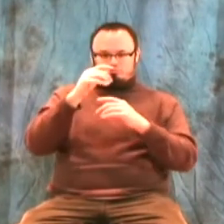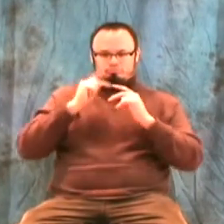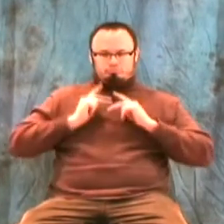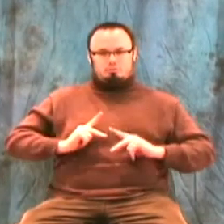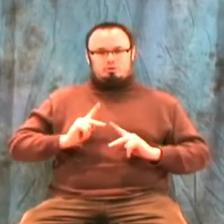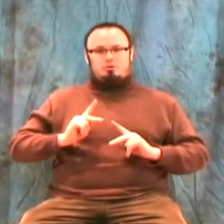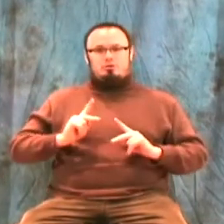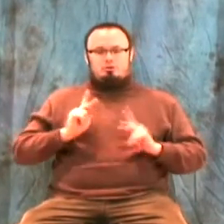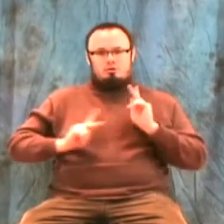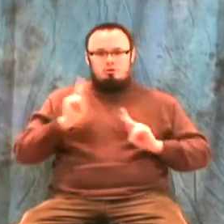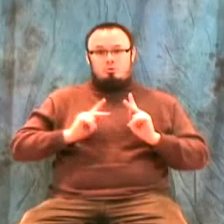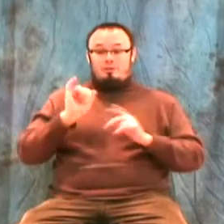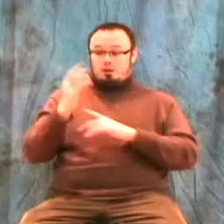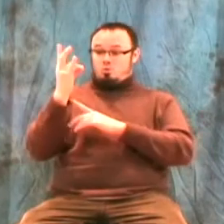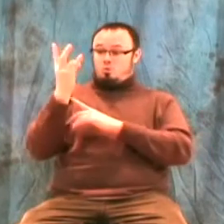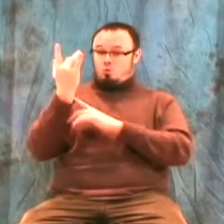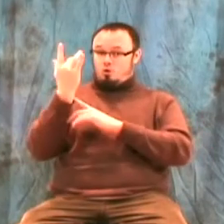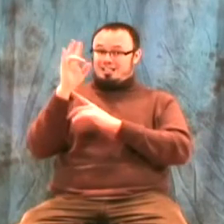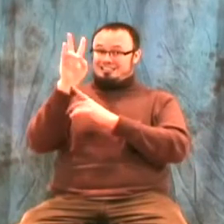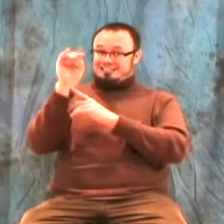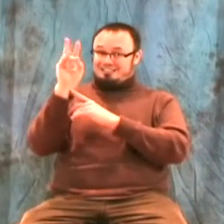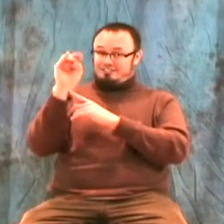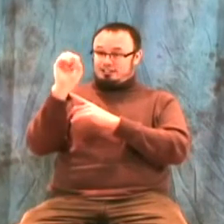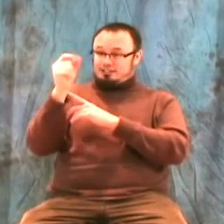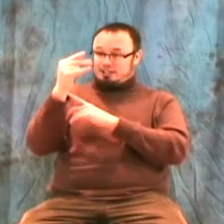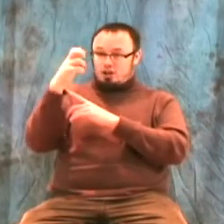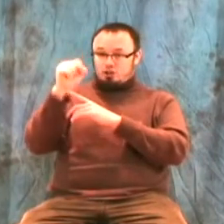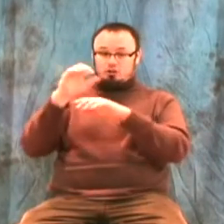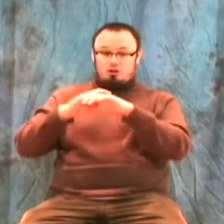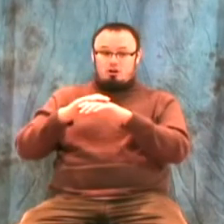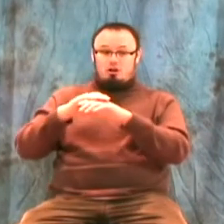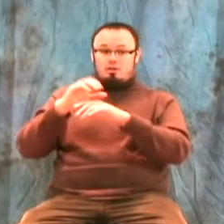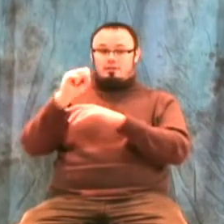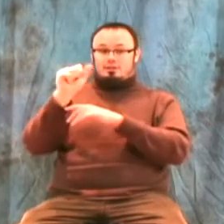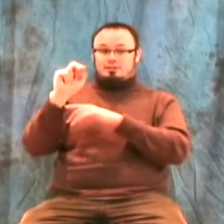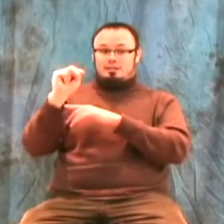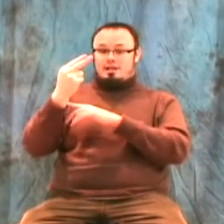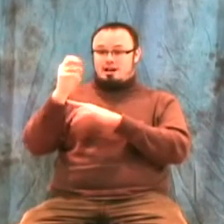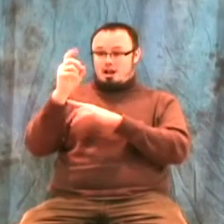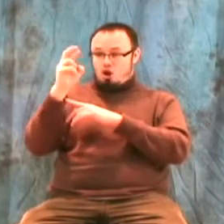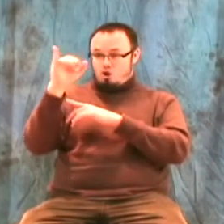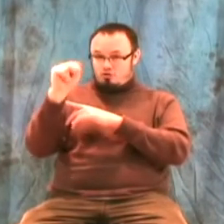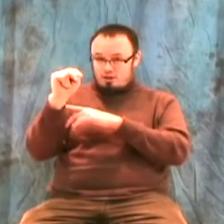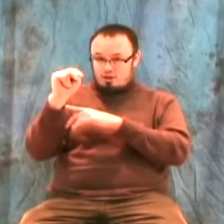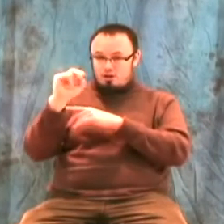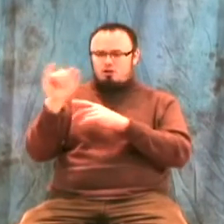on the Sanhedrin and 70 nations listed as a dispersion after the Tower of Babel.